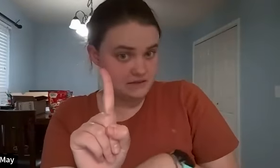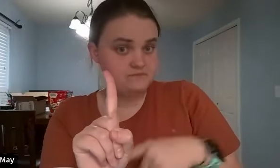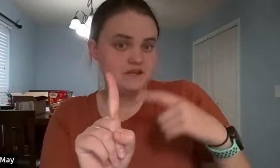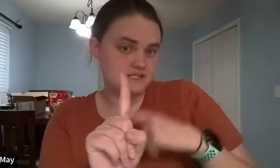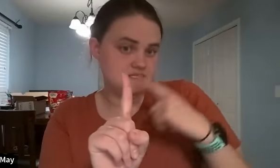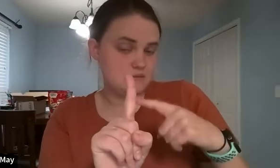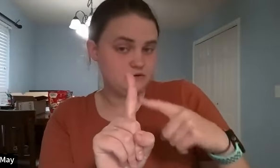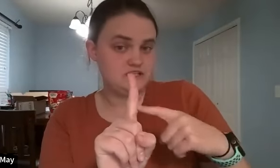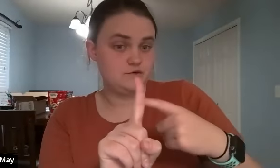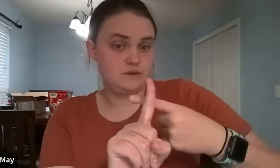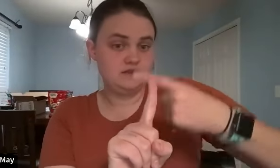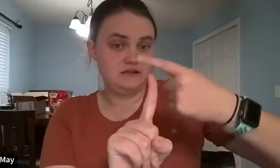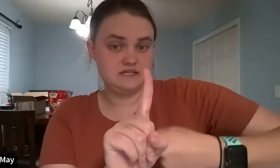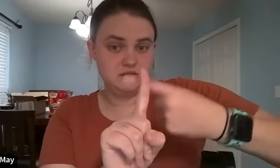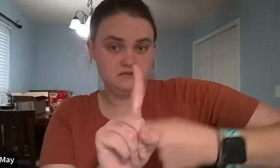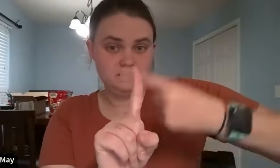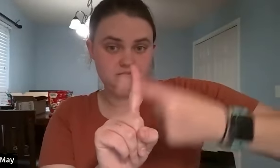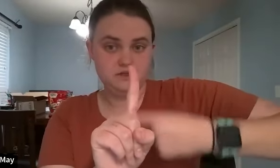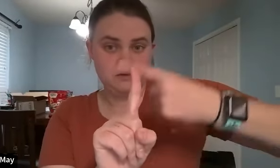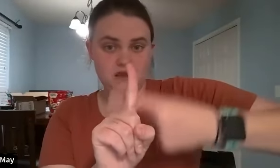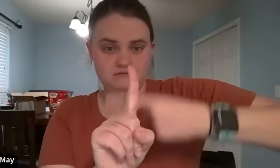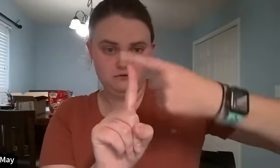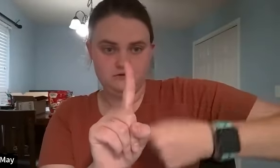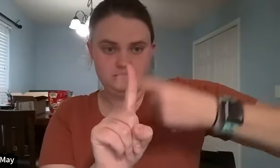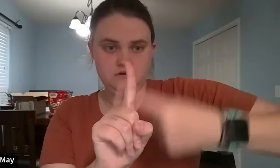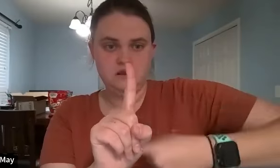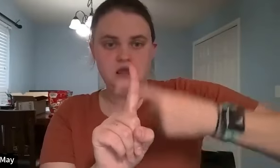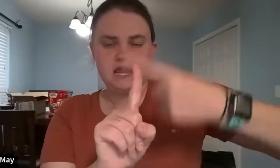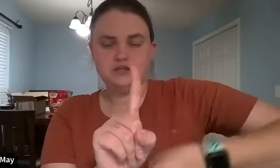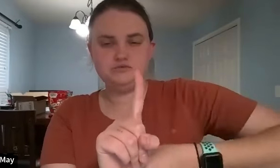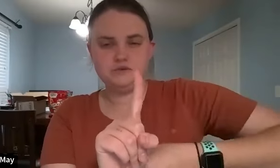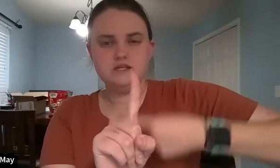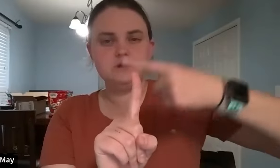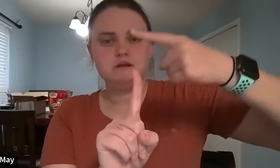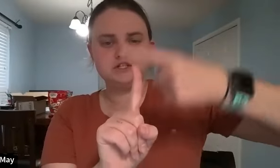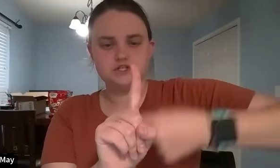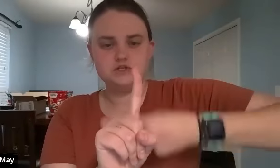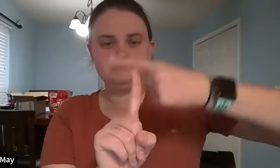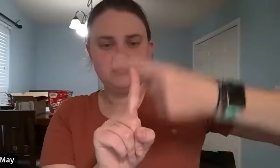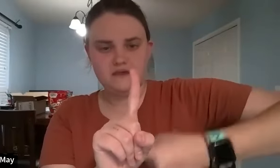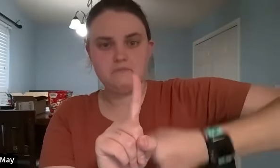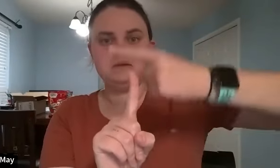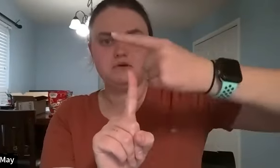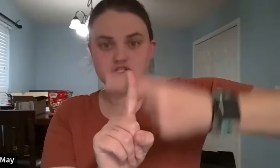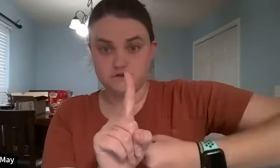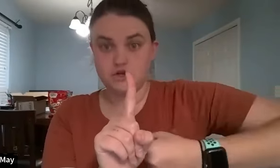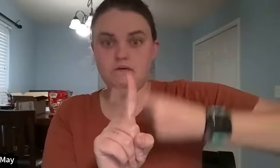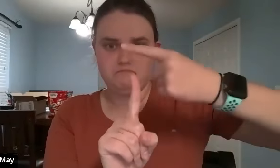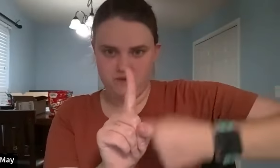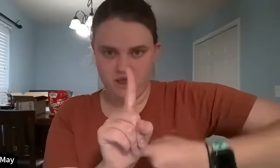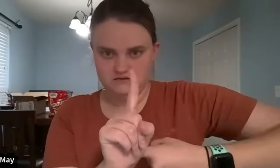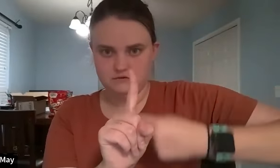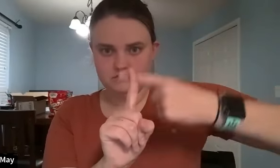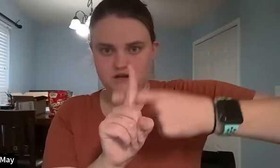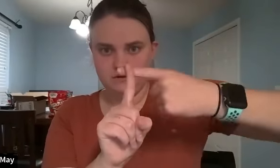Monthly is the same like we did for weekly, and it's monthly. You go back and forth. And you really want to make sure you make that big motion if you're going back and forth, not going